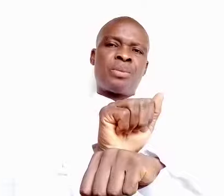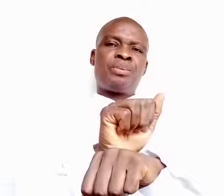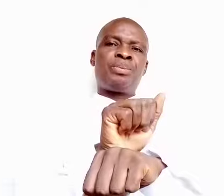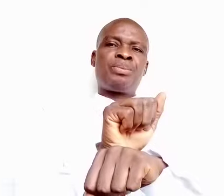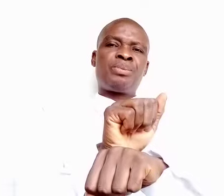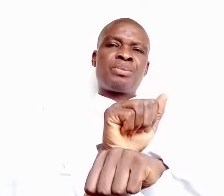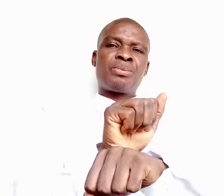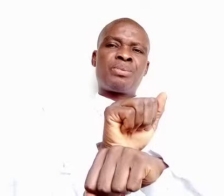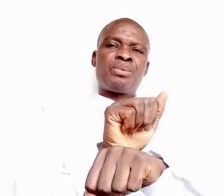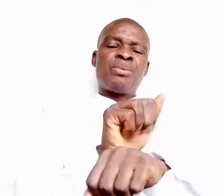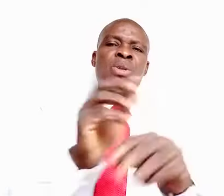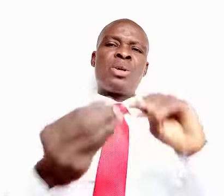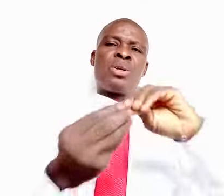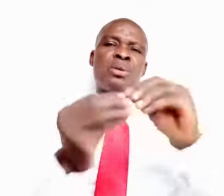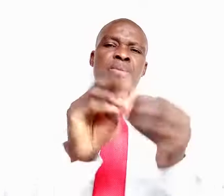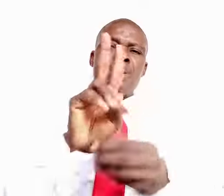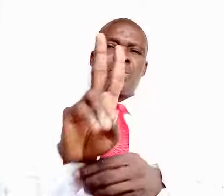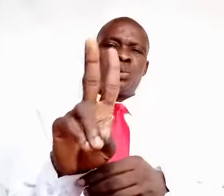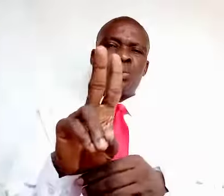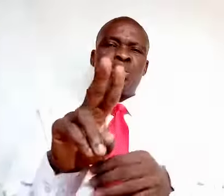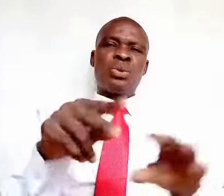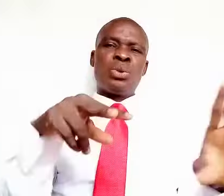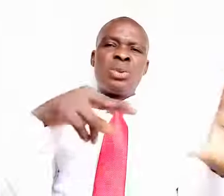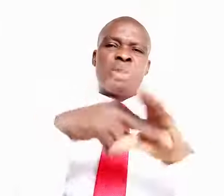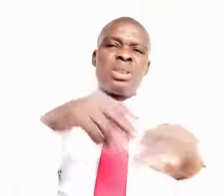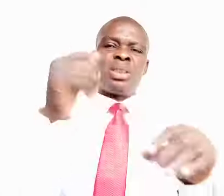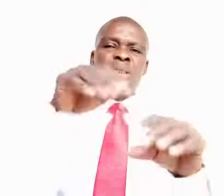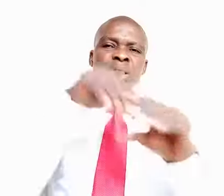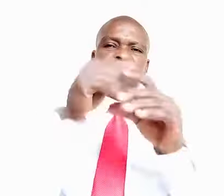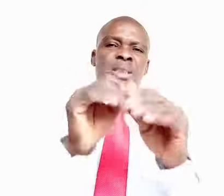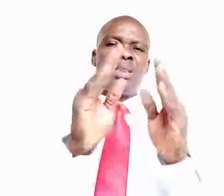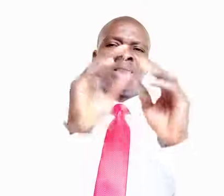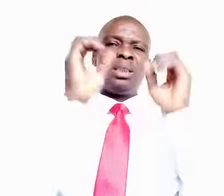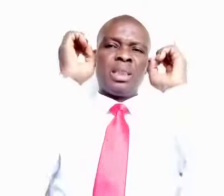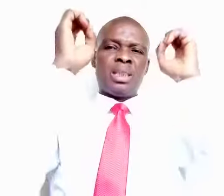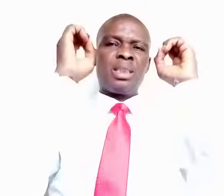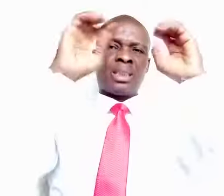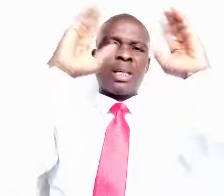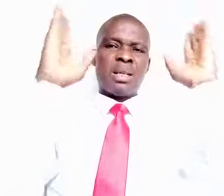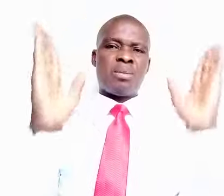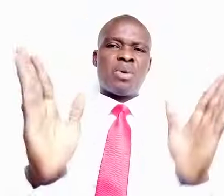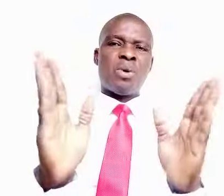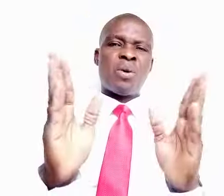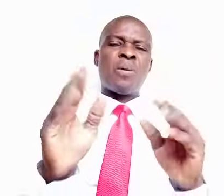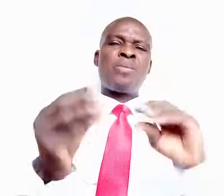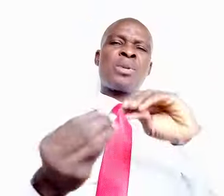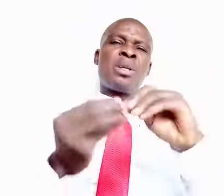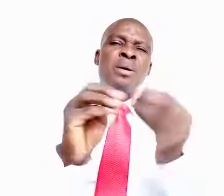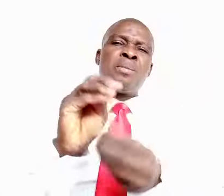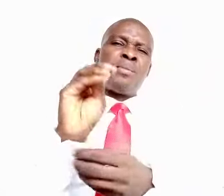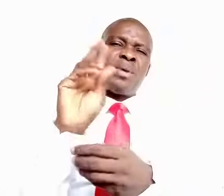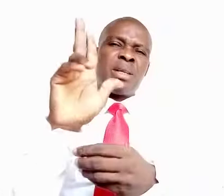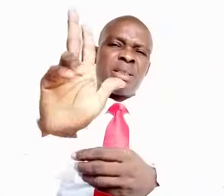2. Cheat in the example. 3. Steal from the rich to help the poor.